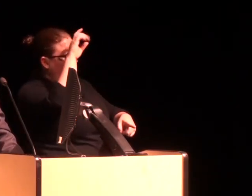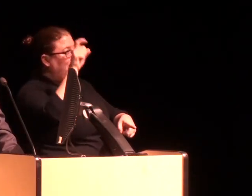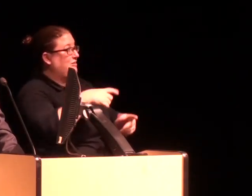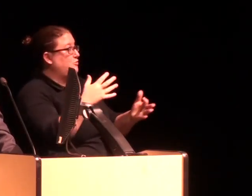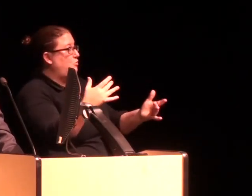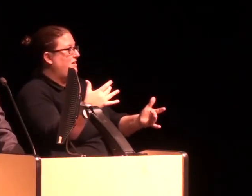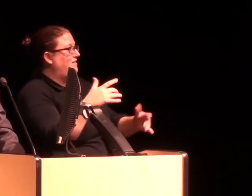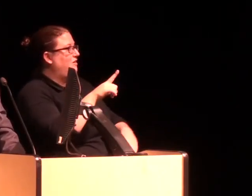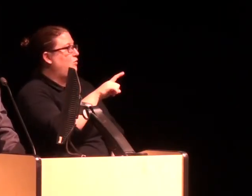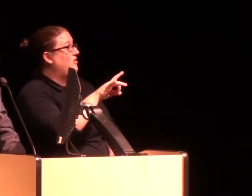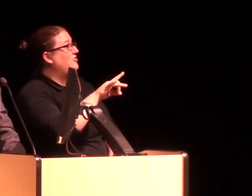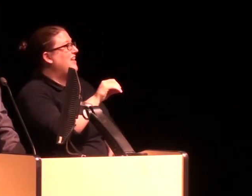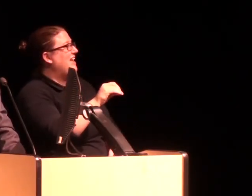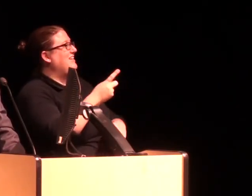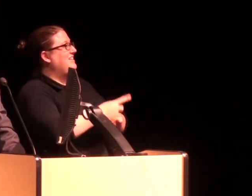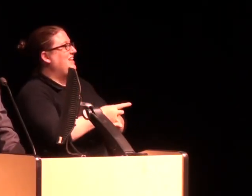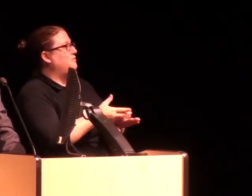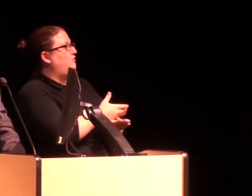180 days to come to the United States.